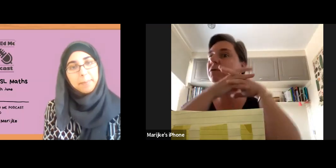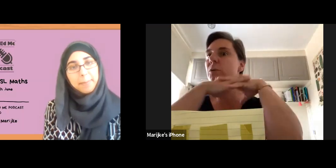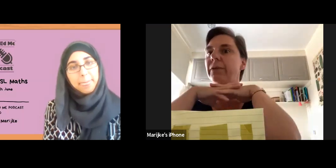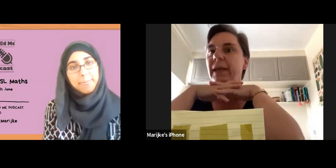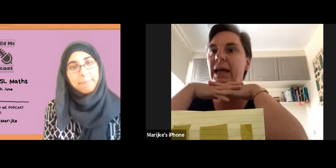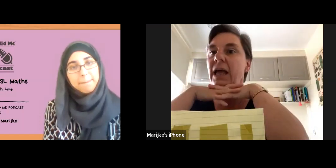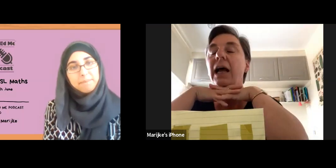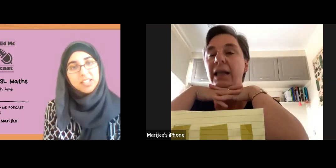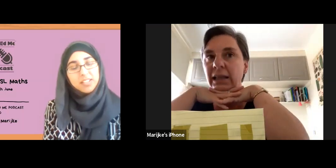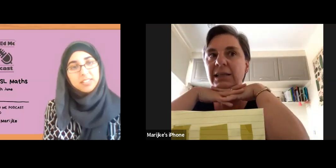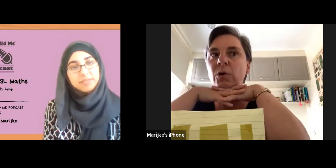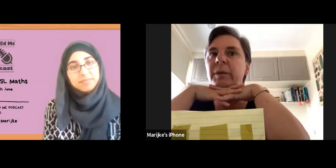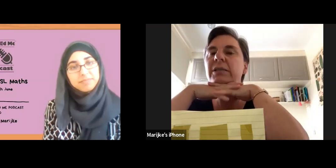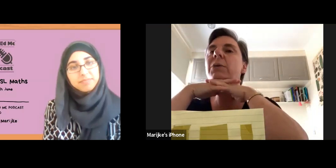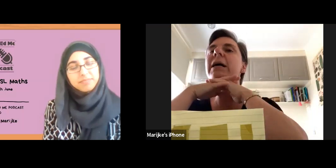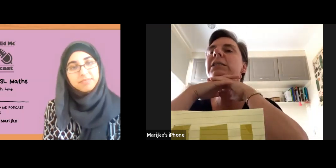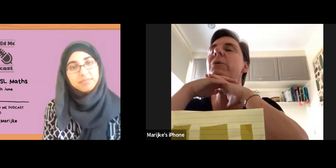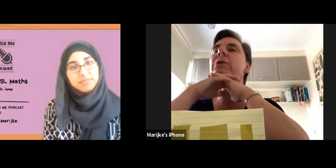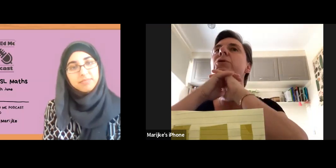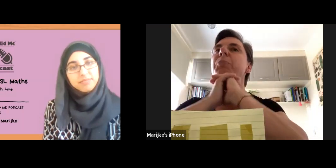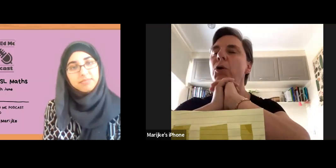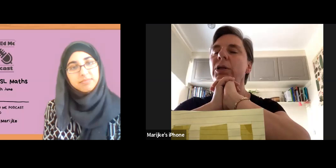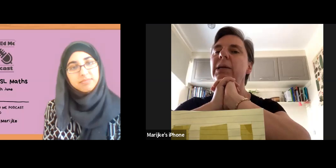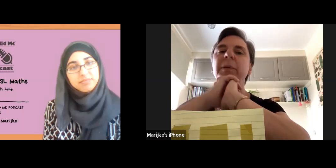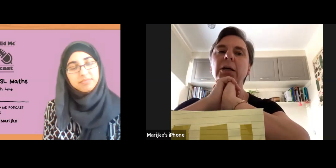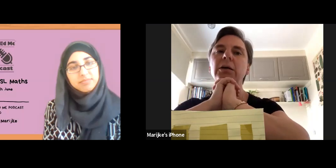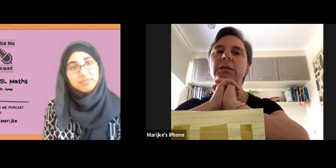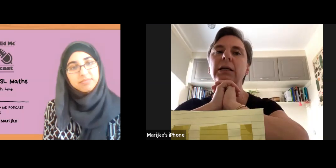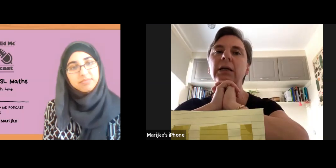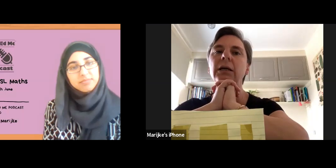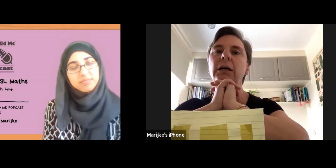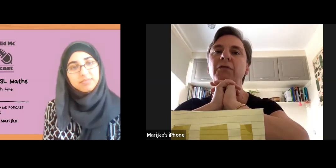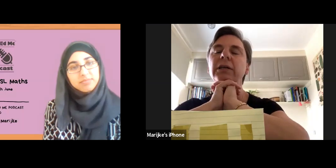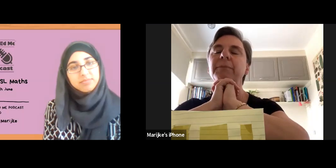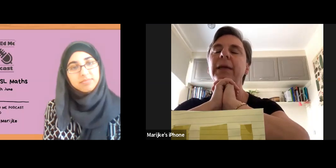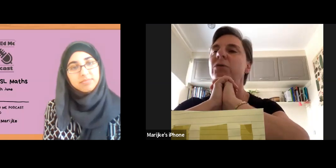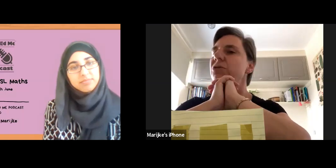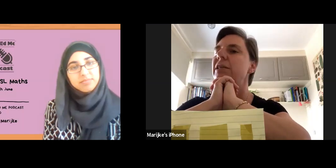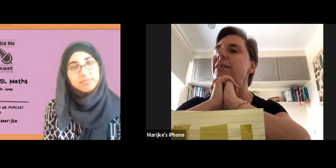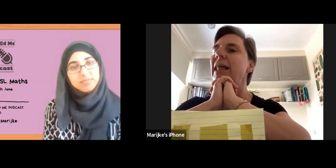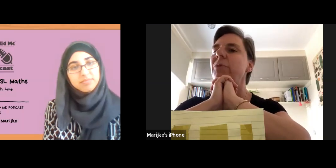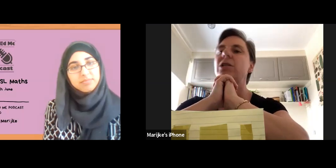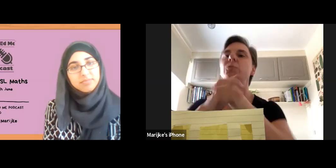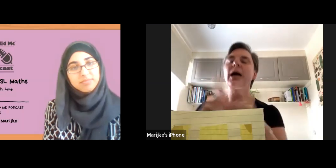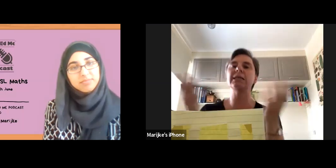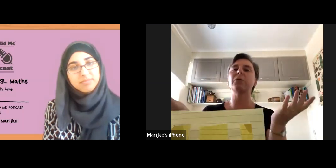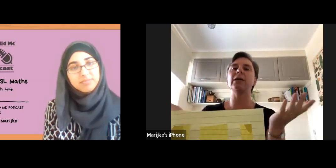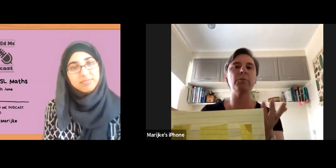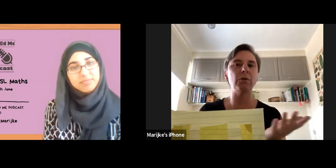going on there. And then I did one about square and square roots, purely because I was interested in the language, because why is a square number called a